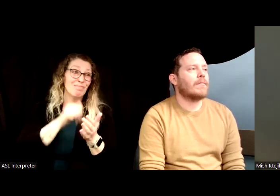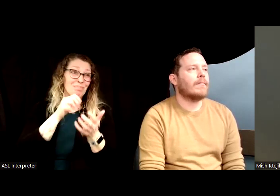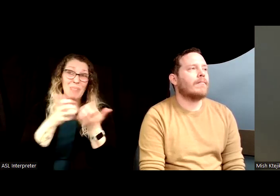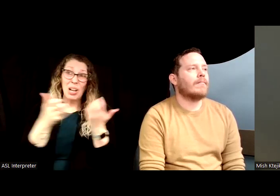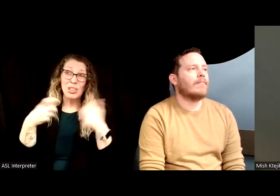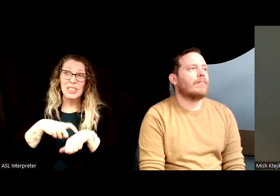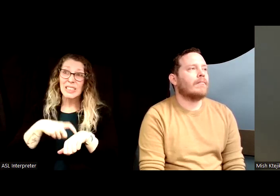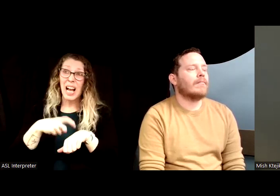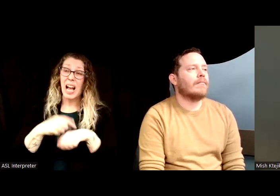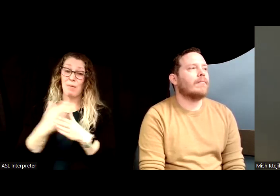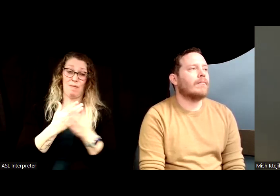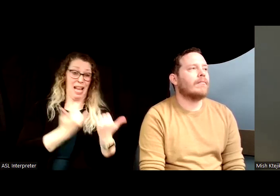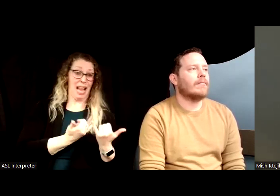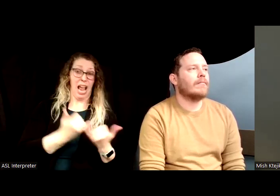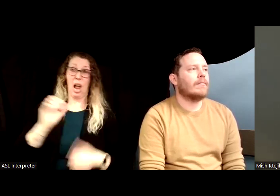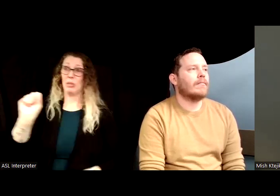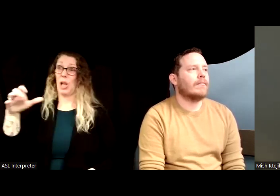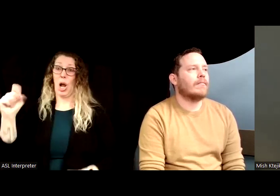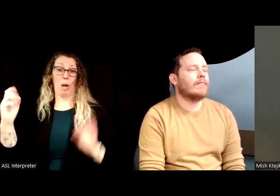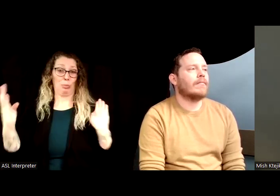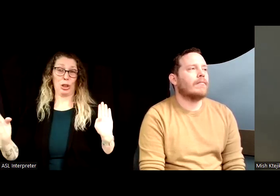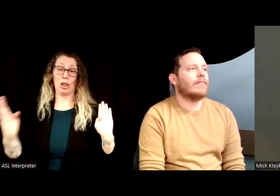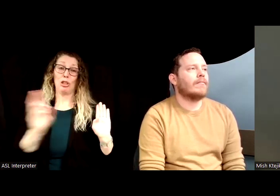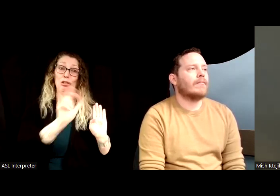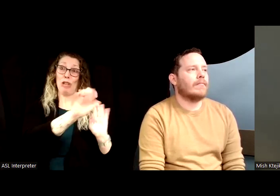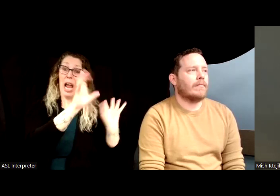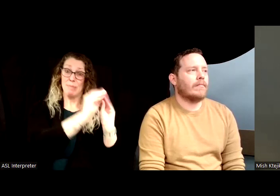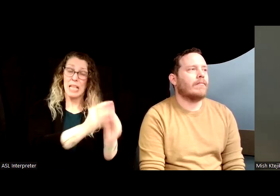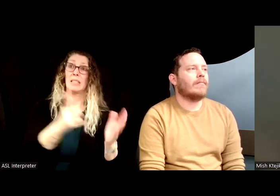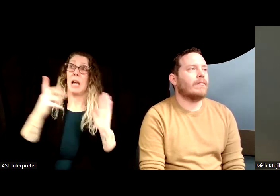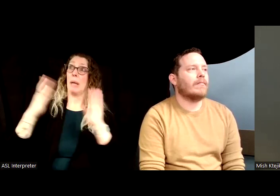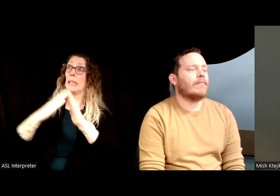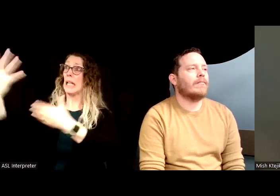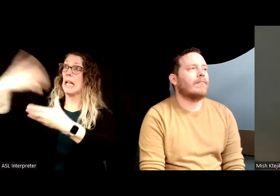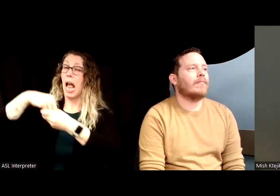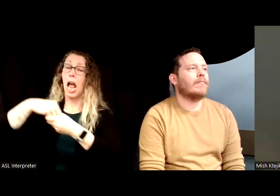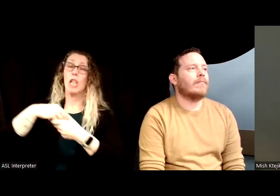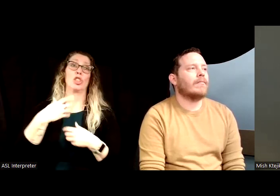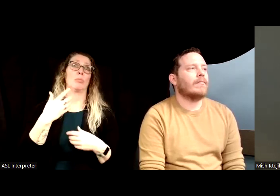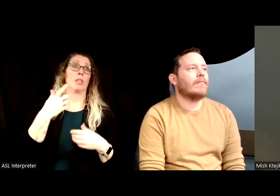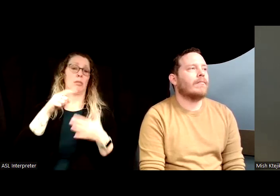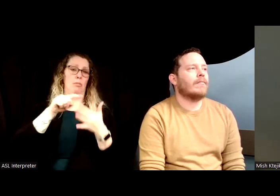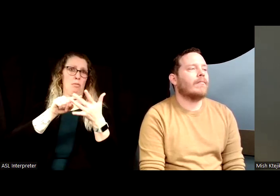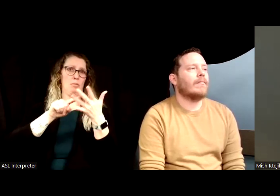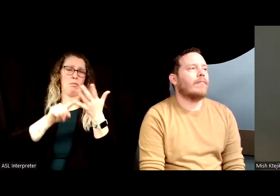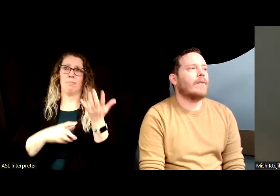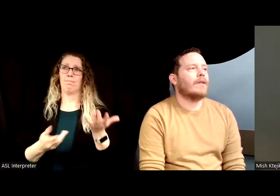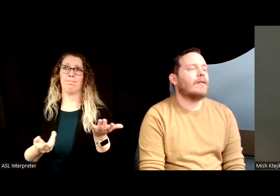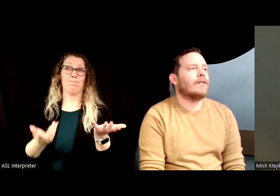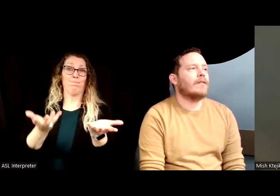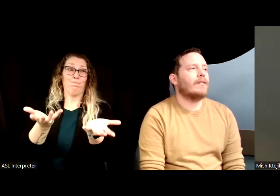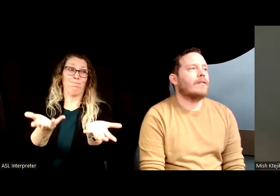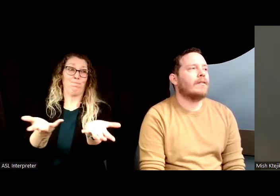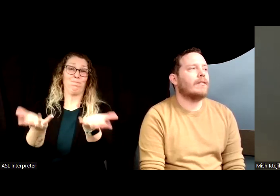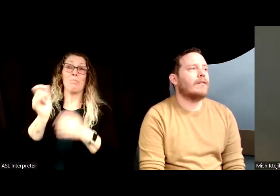time between now and September to have all the racks, any community engagement you want. So, I mean, if you think